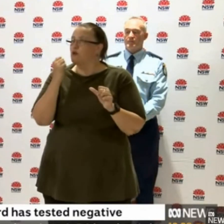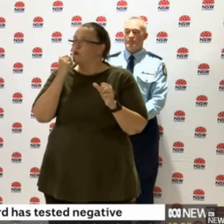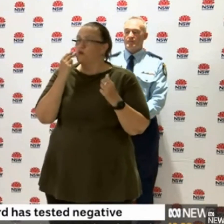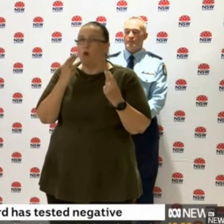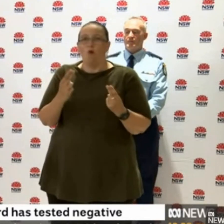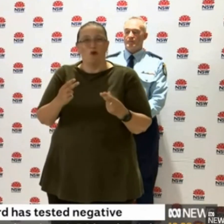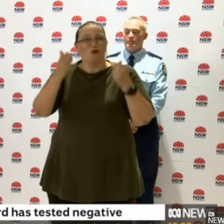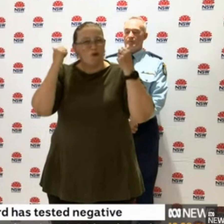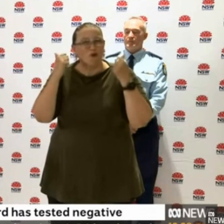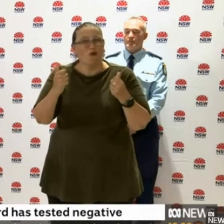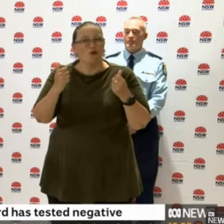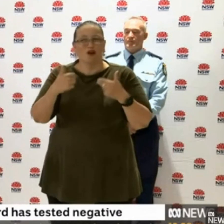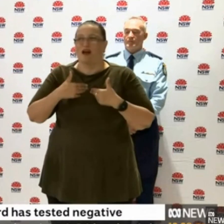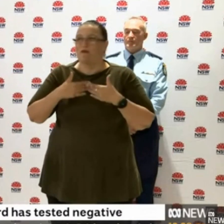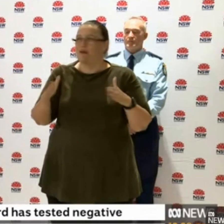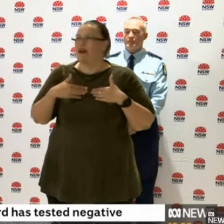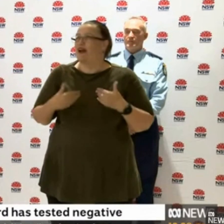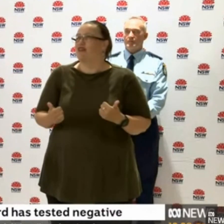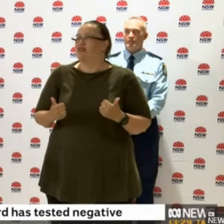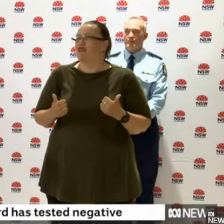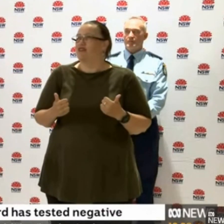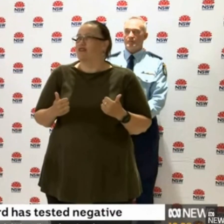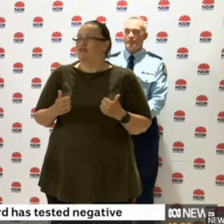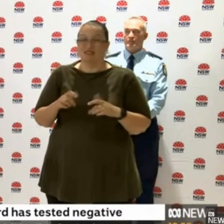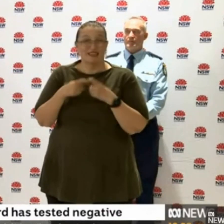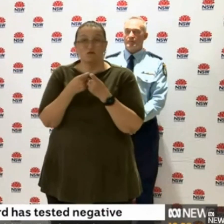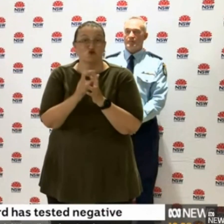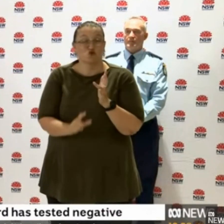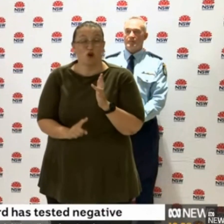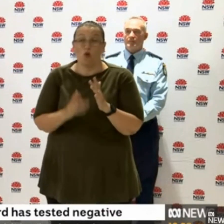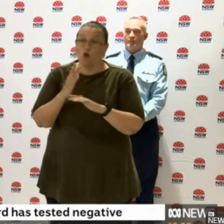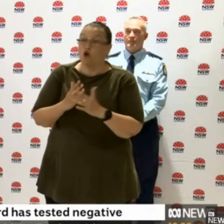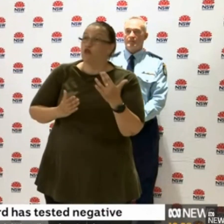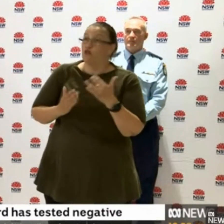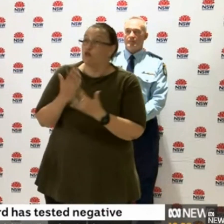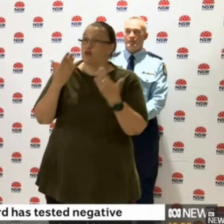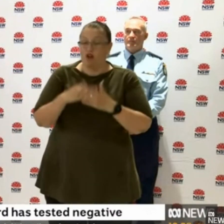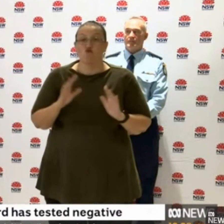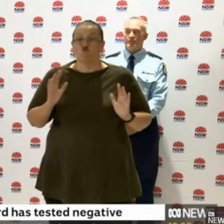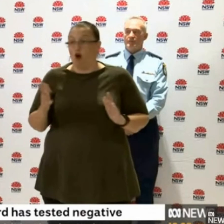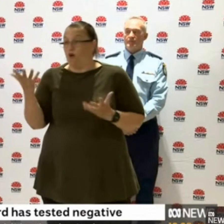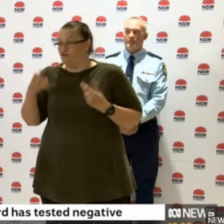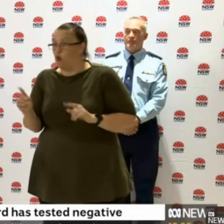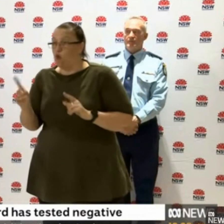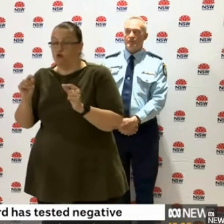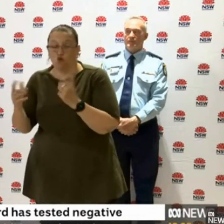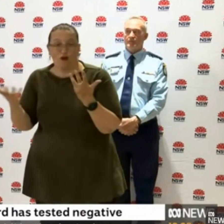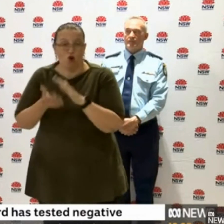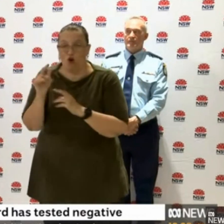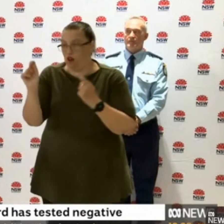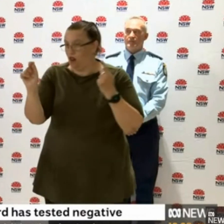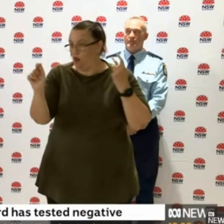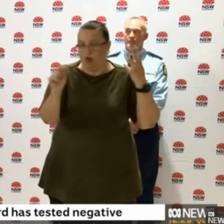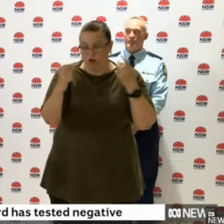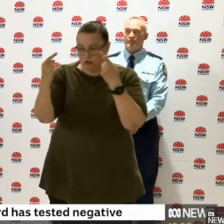a really good public health epidemiological response needs, working through what we need to work through, making sure that